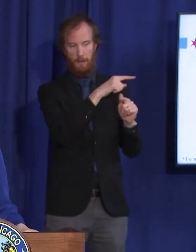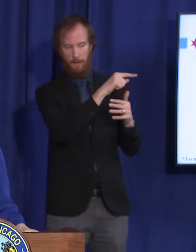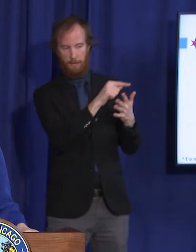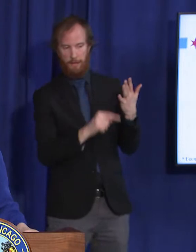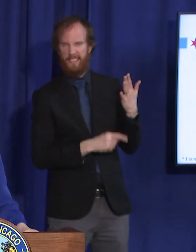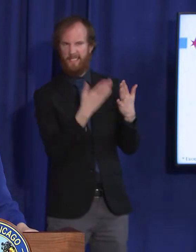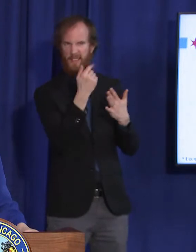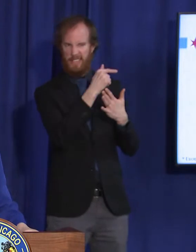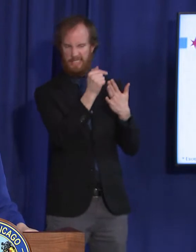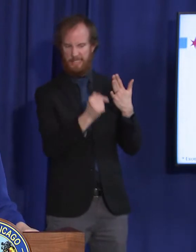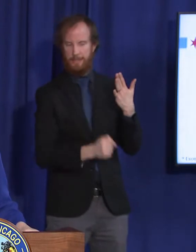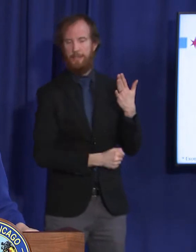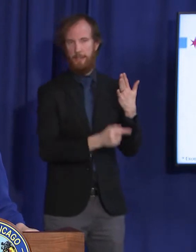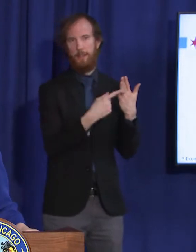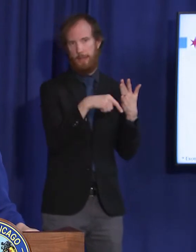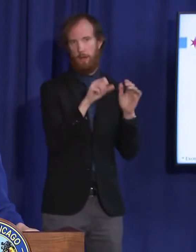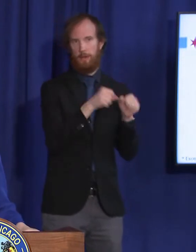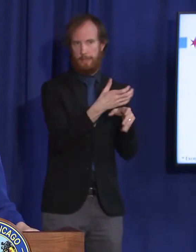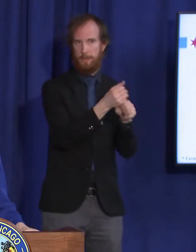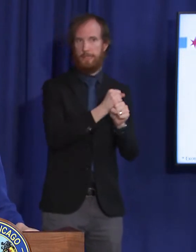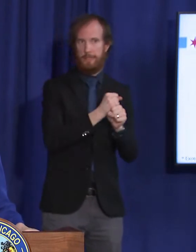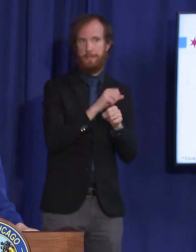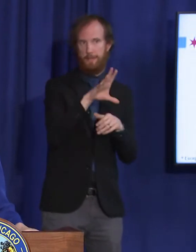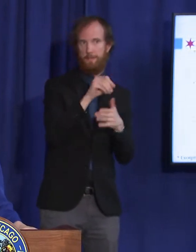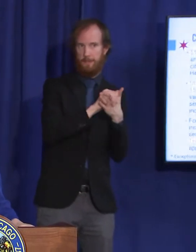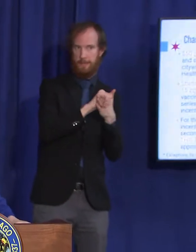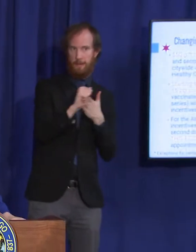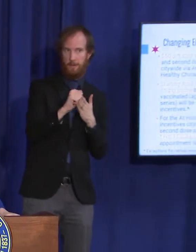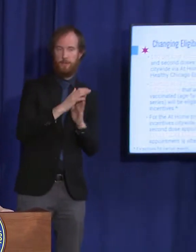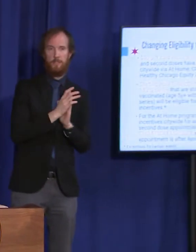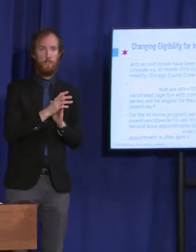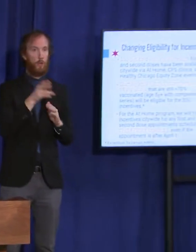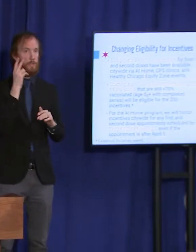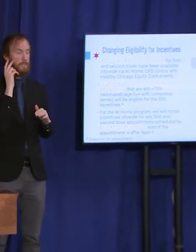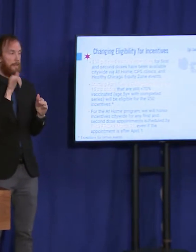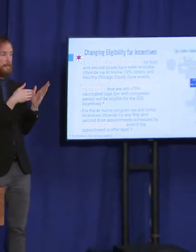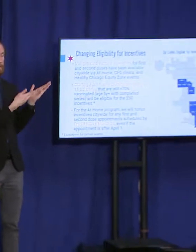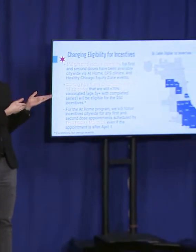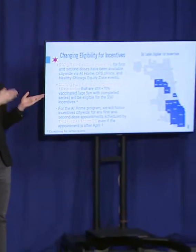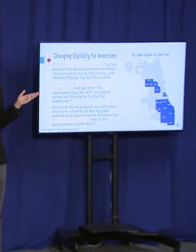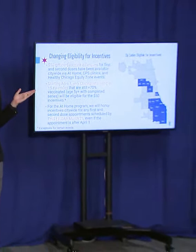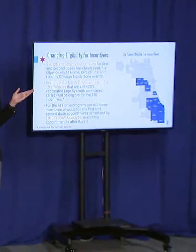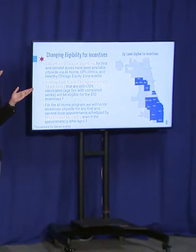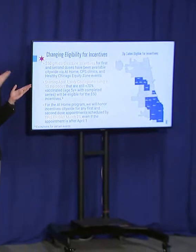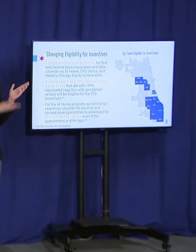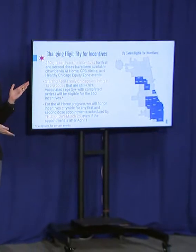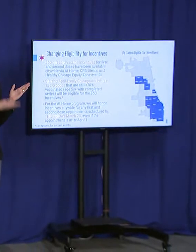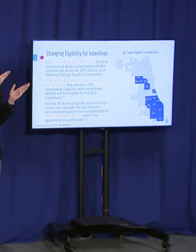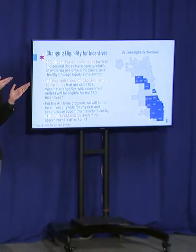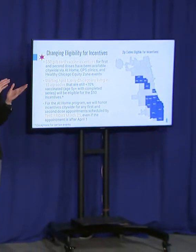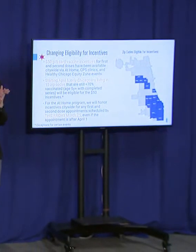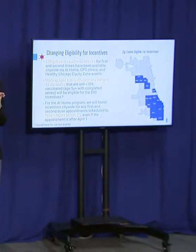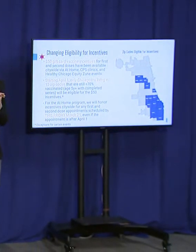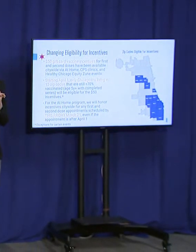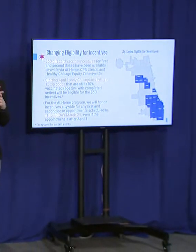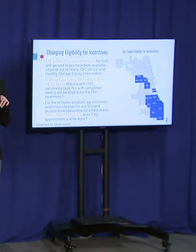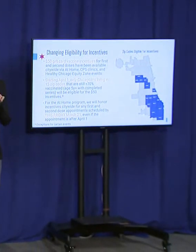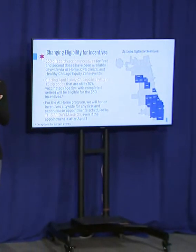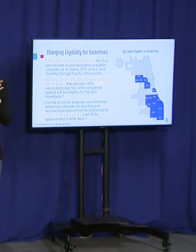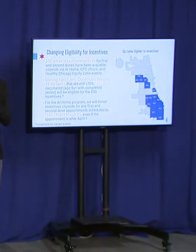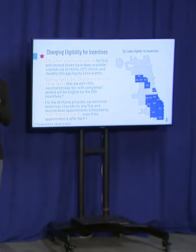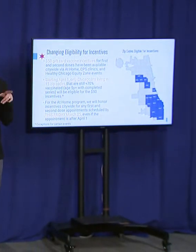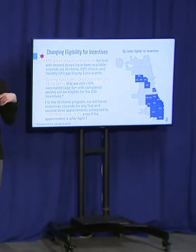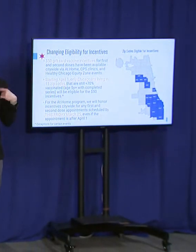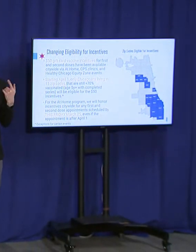gift cards incentives. You see them in blue there on that map. They're across the west and south sides. These incentives have been through our at-home